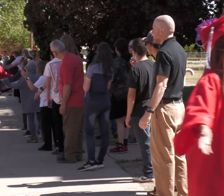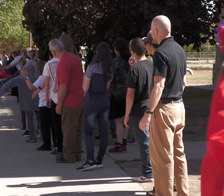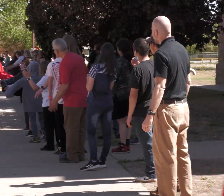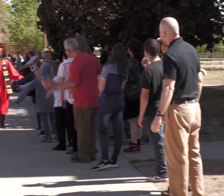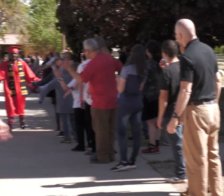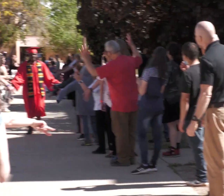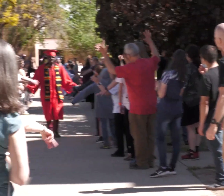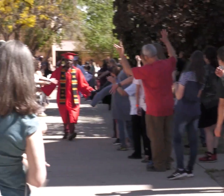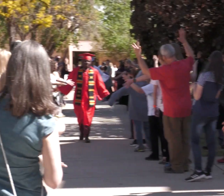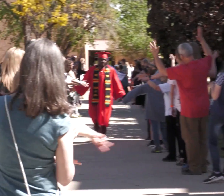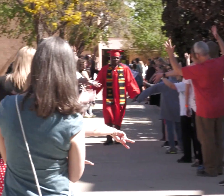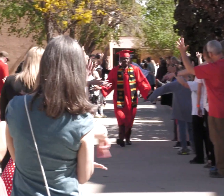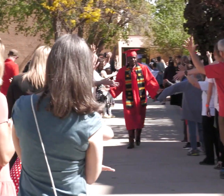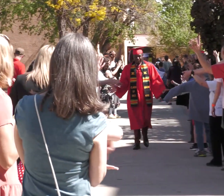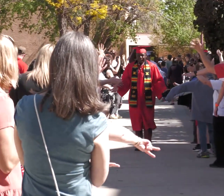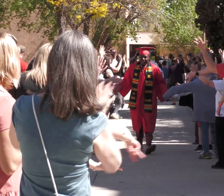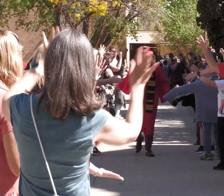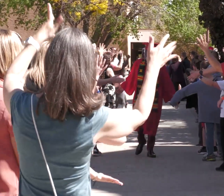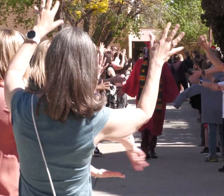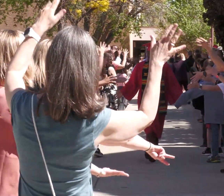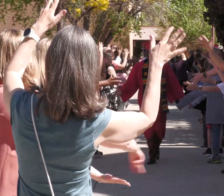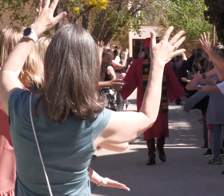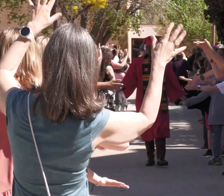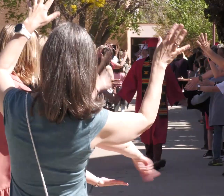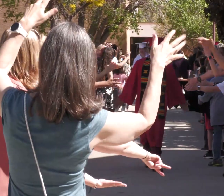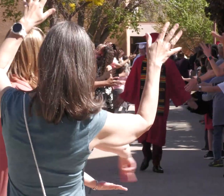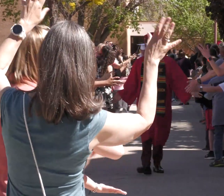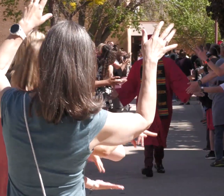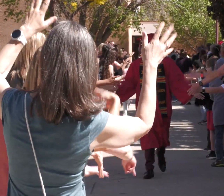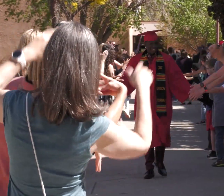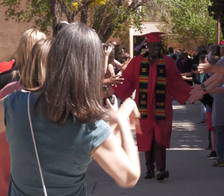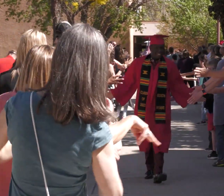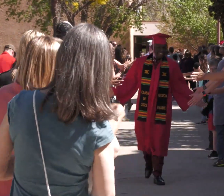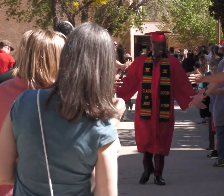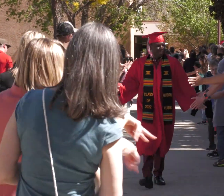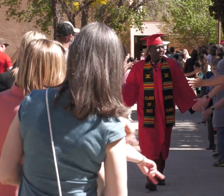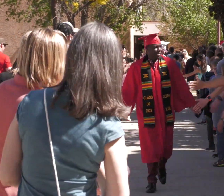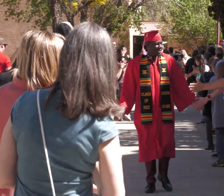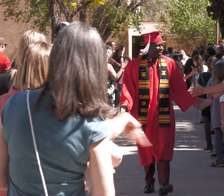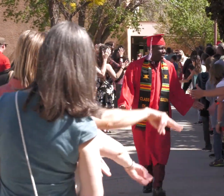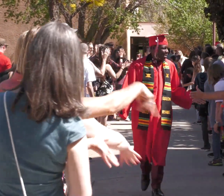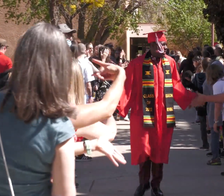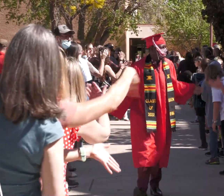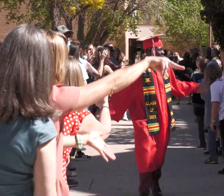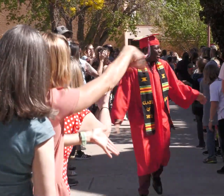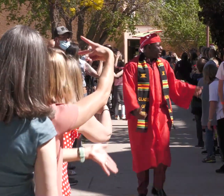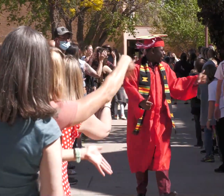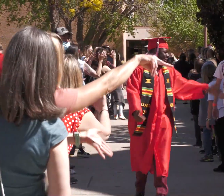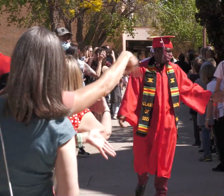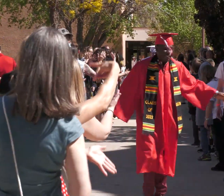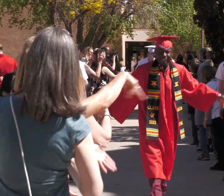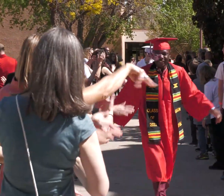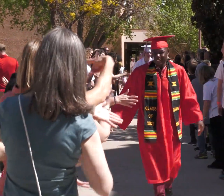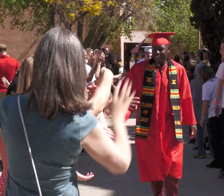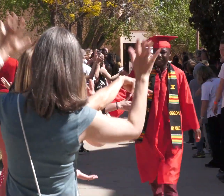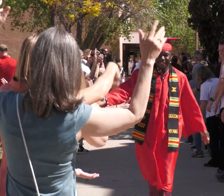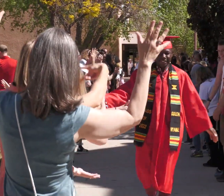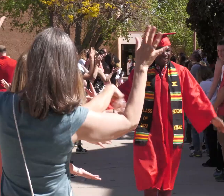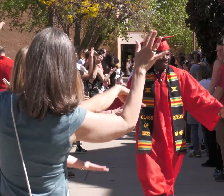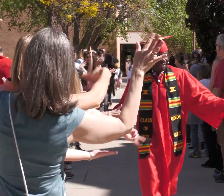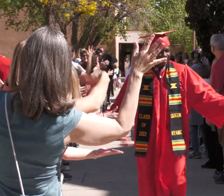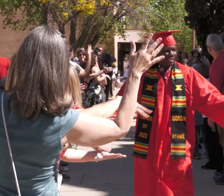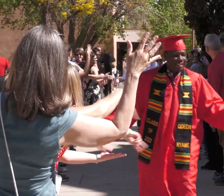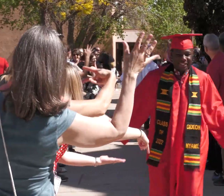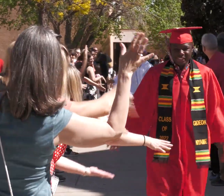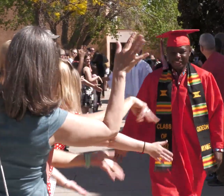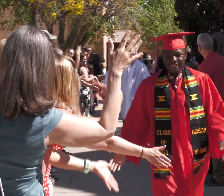She waves at the camera as she passes. Gideon Miamis. Walking down high-fiving everyone on both sides of